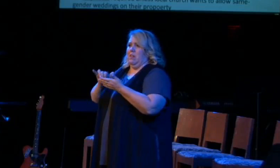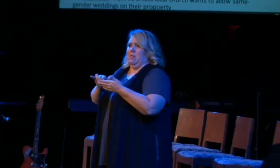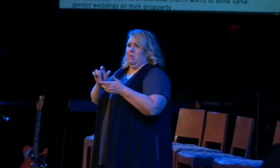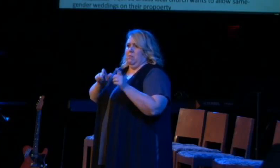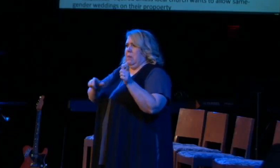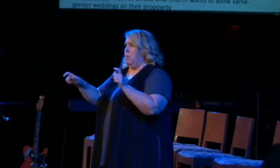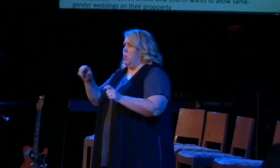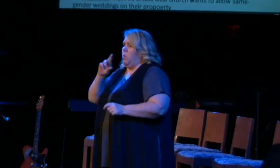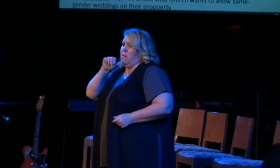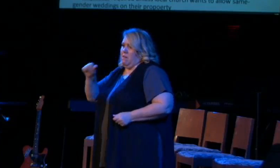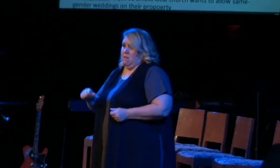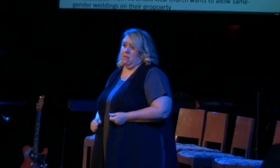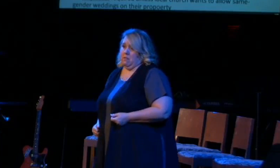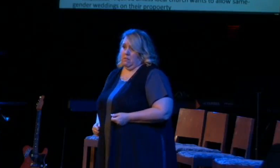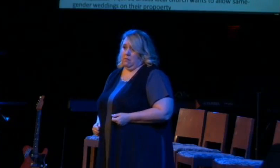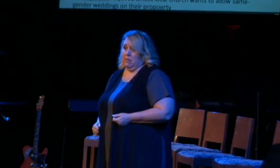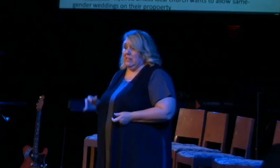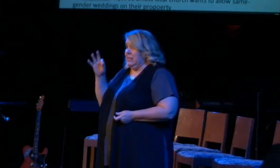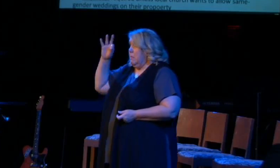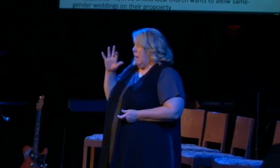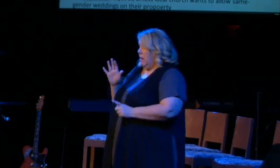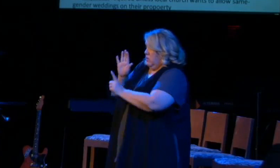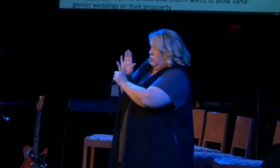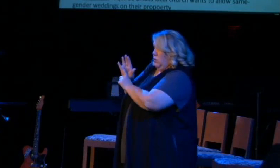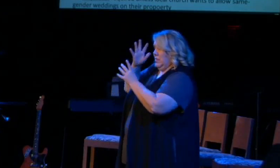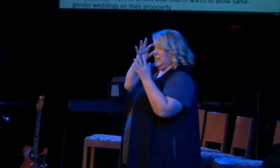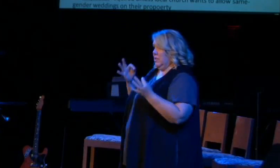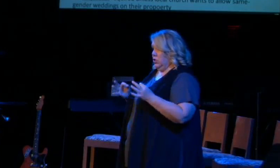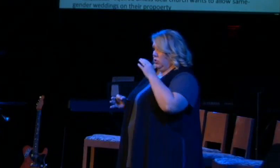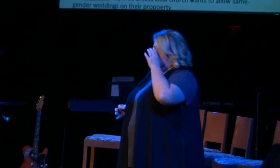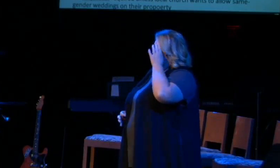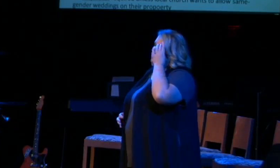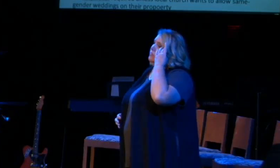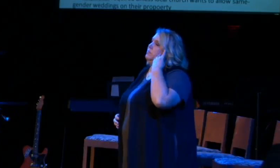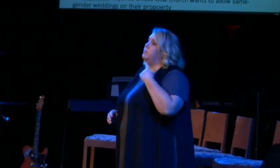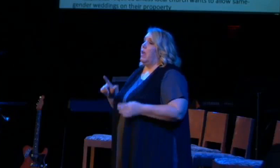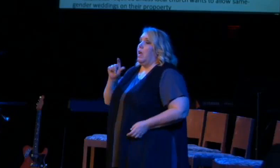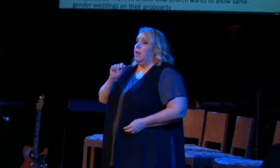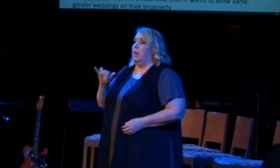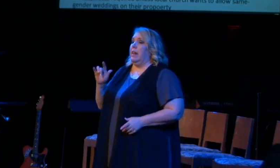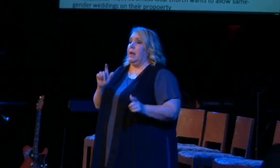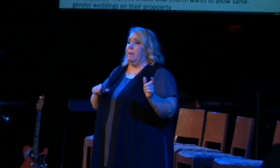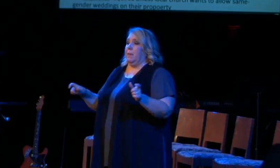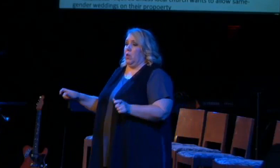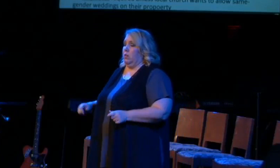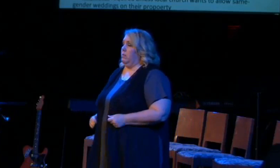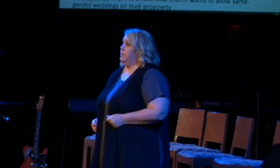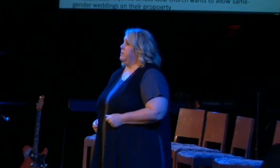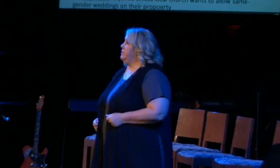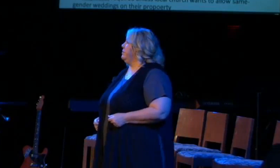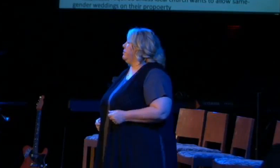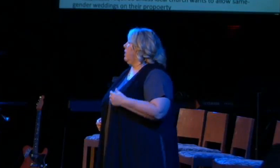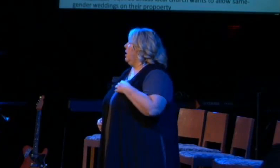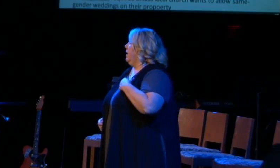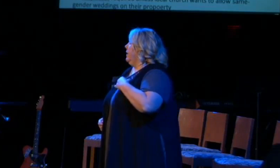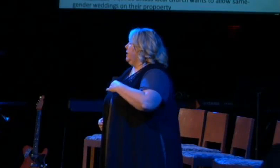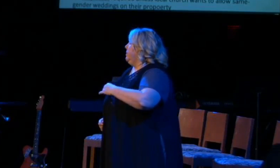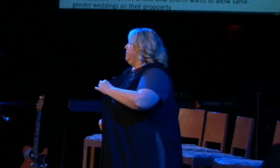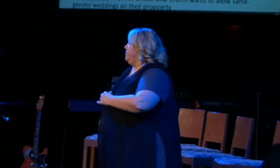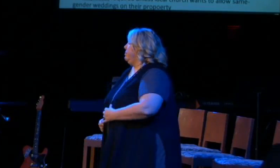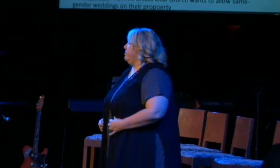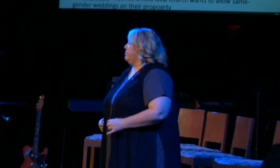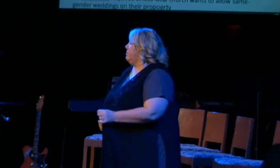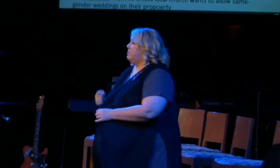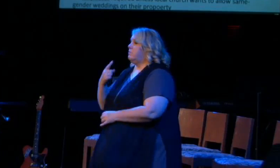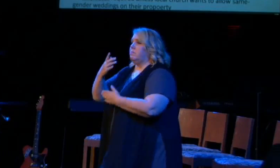is a pastoral decision. And as far as lay people goes, there is one aspect of the